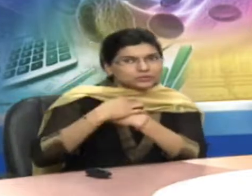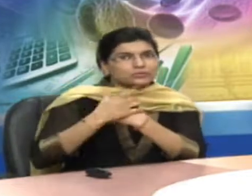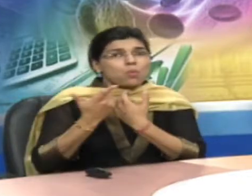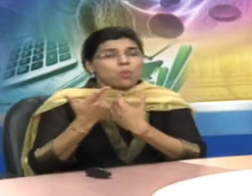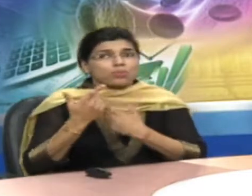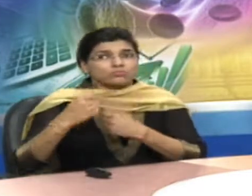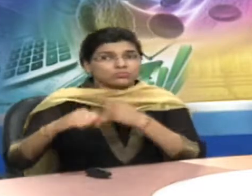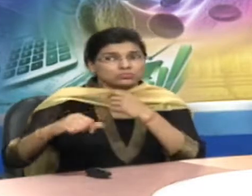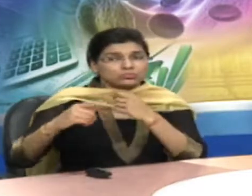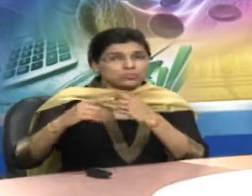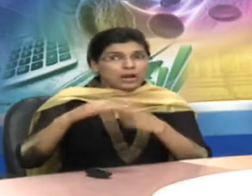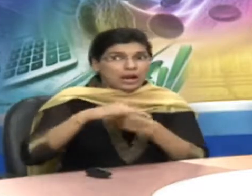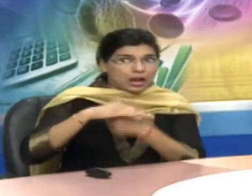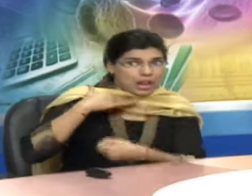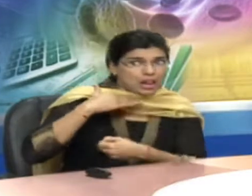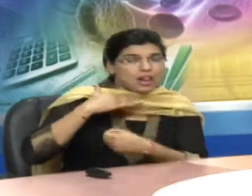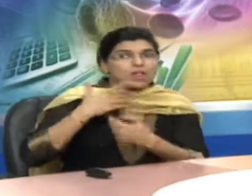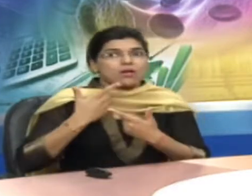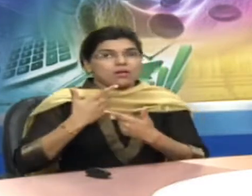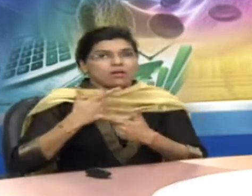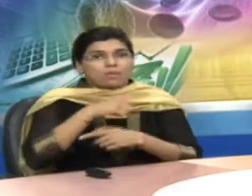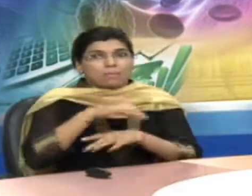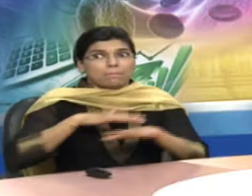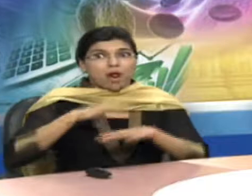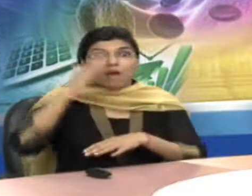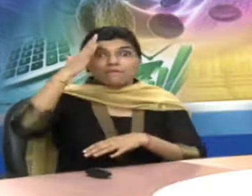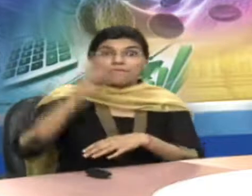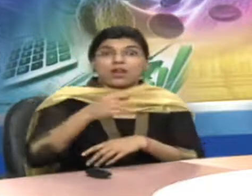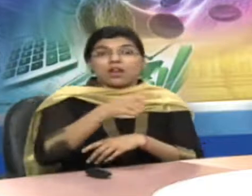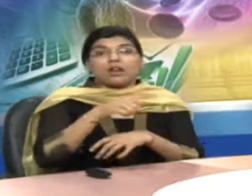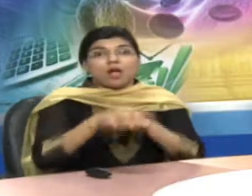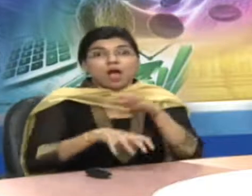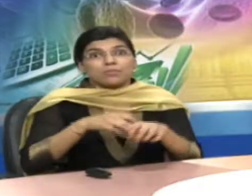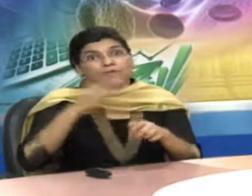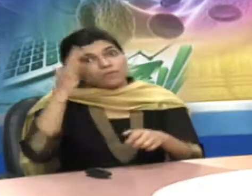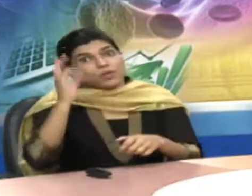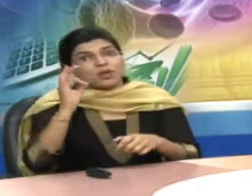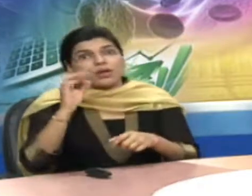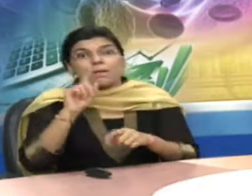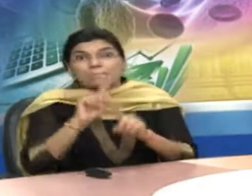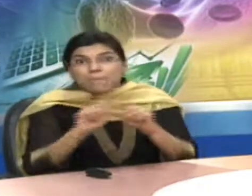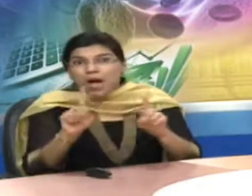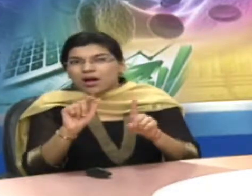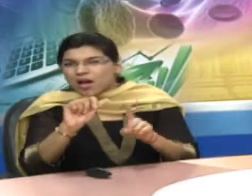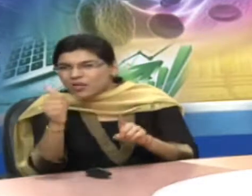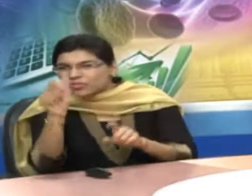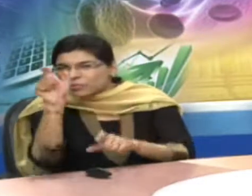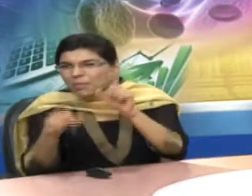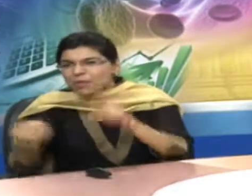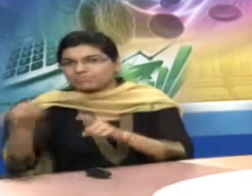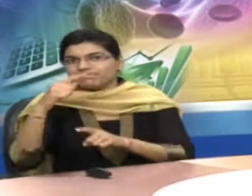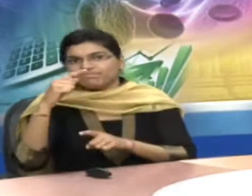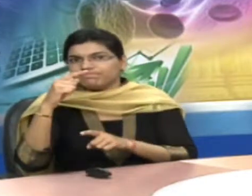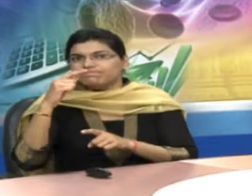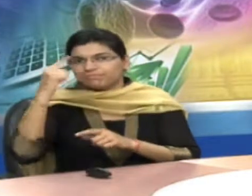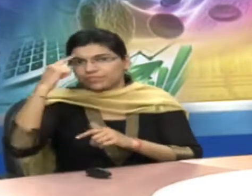If a man goes to any animal with a plan of murder in his